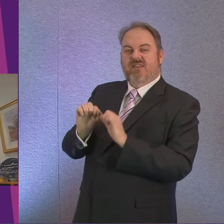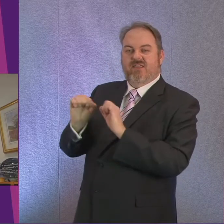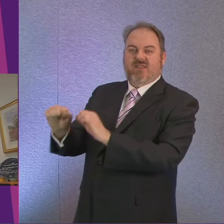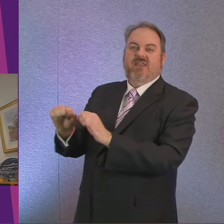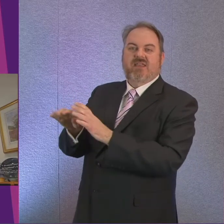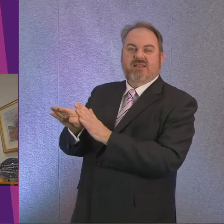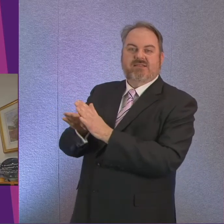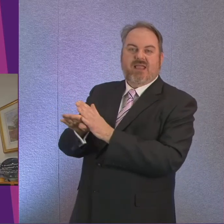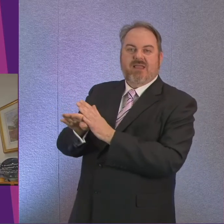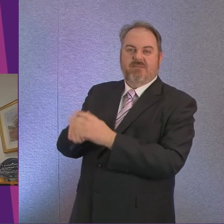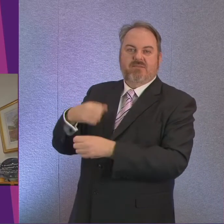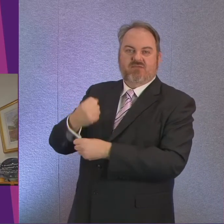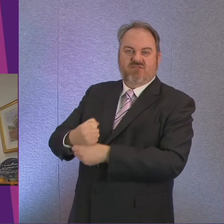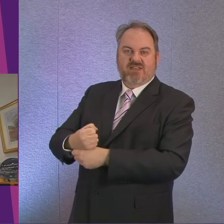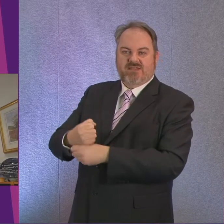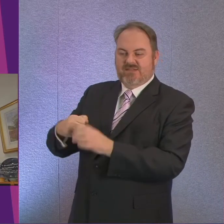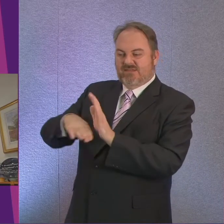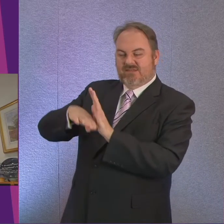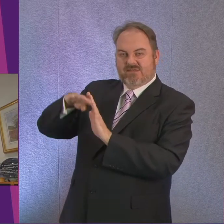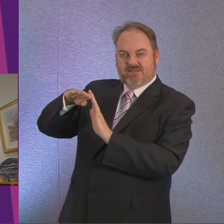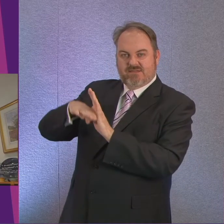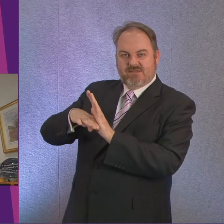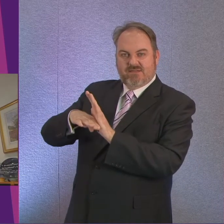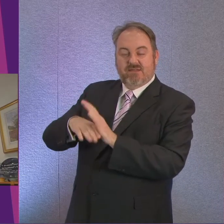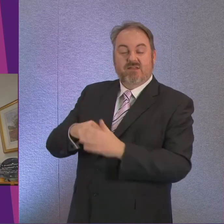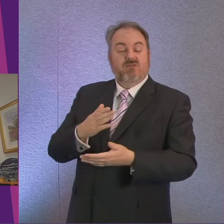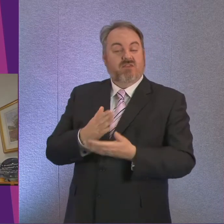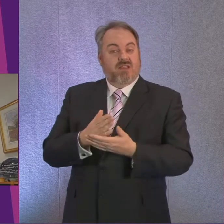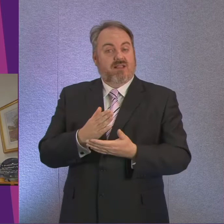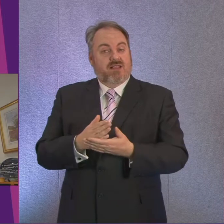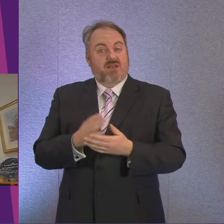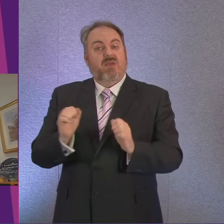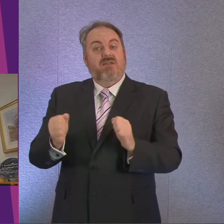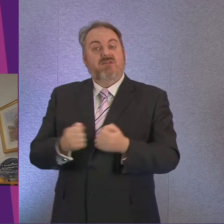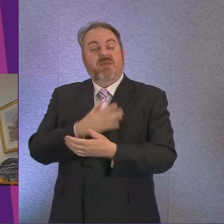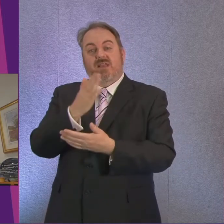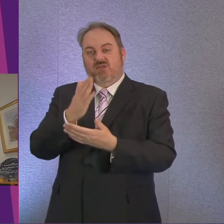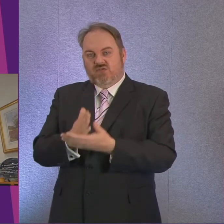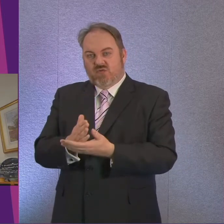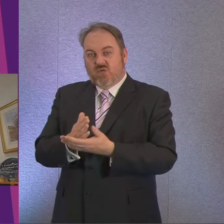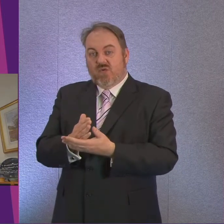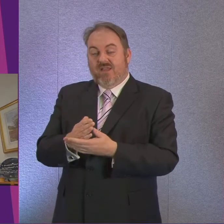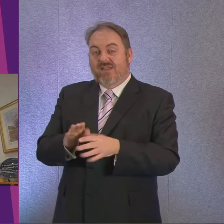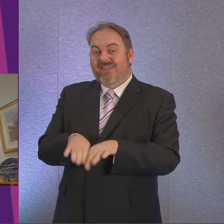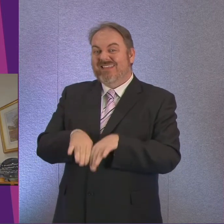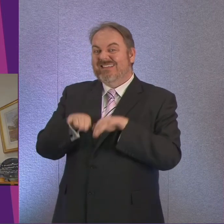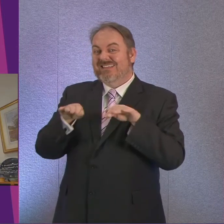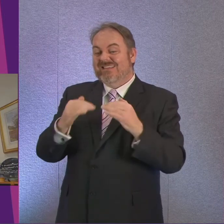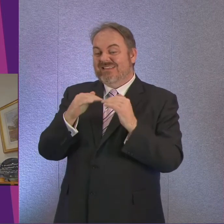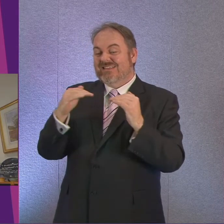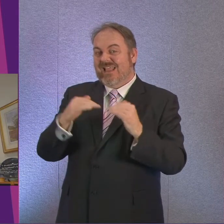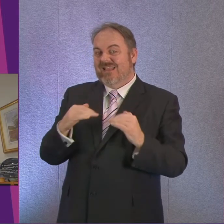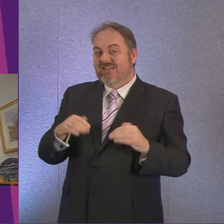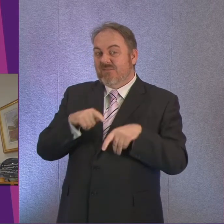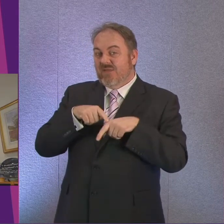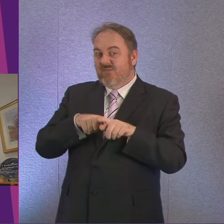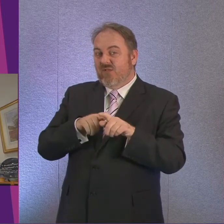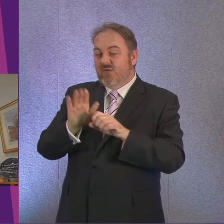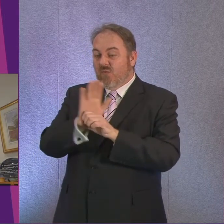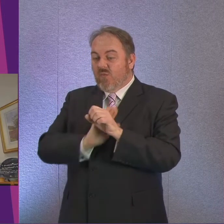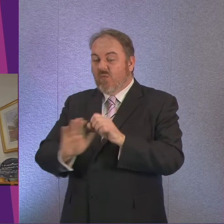examination system, we have to have confidence that the same standards are being applied in all parts of the country.